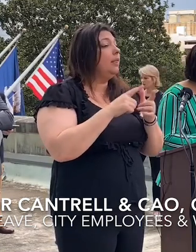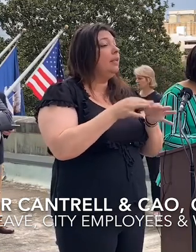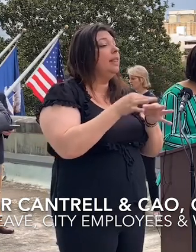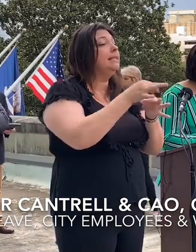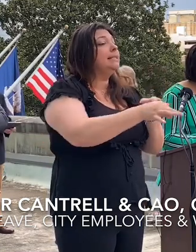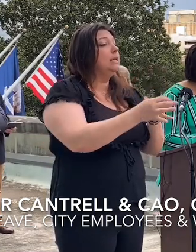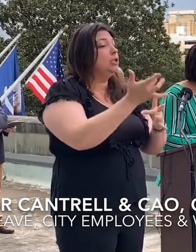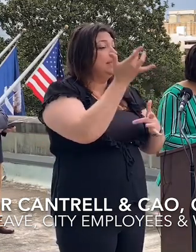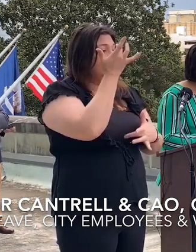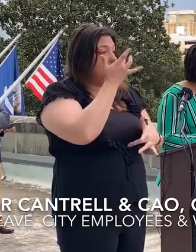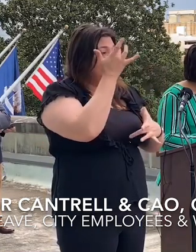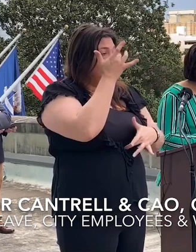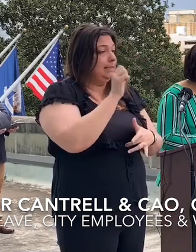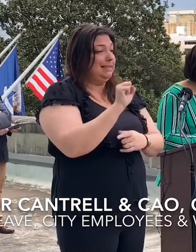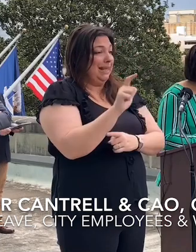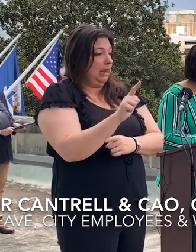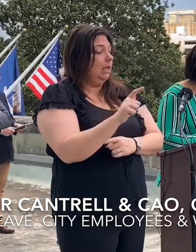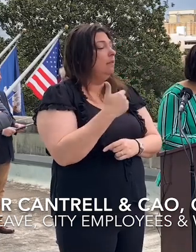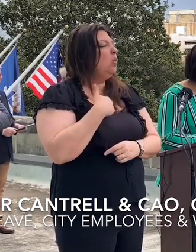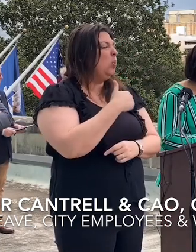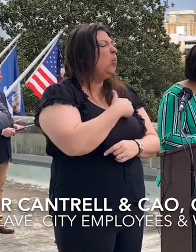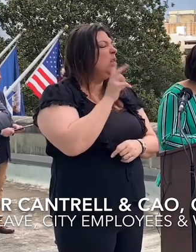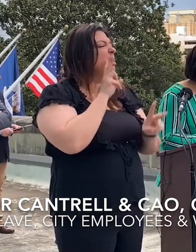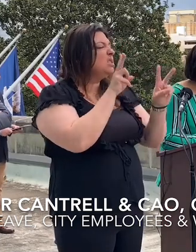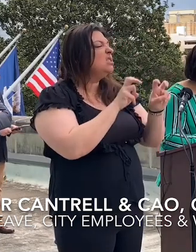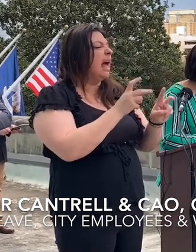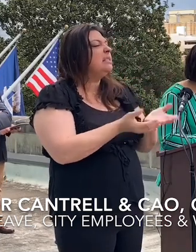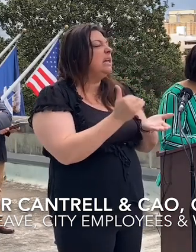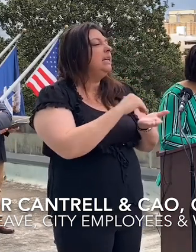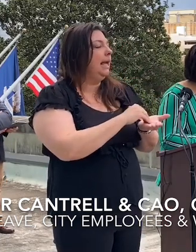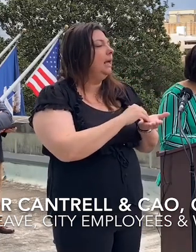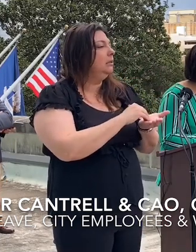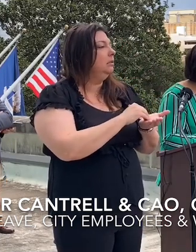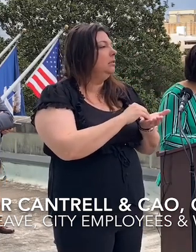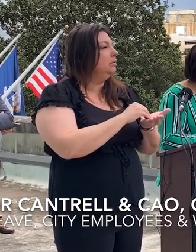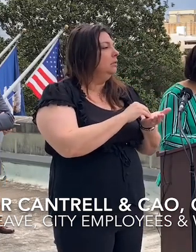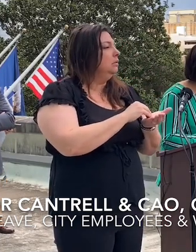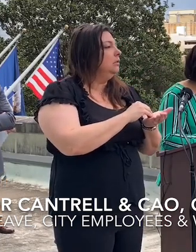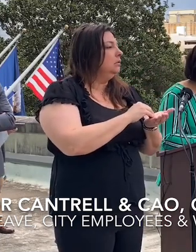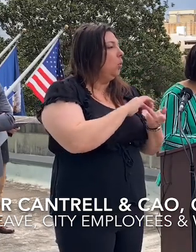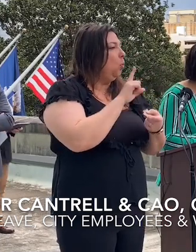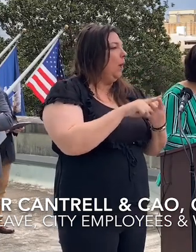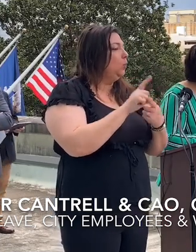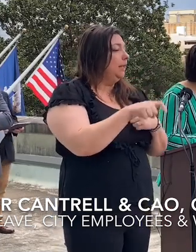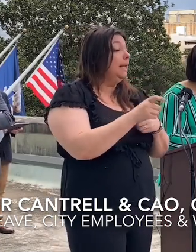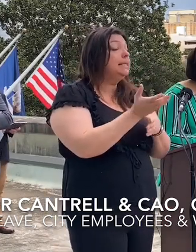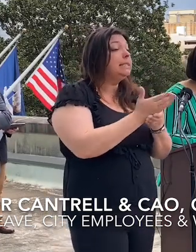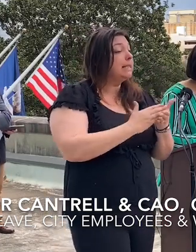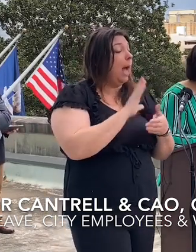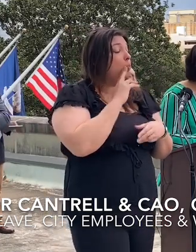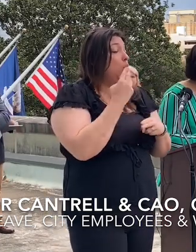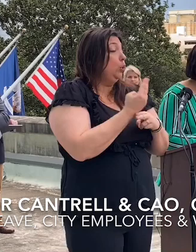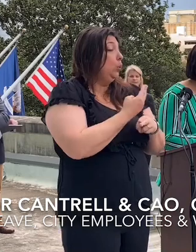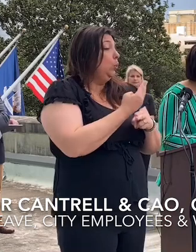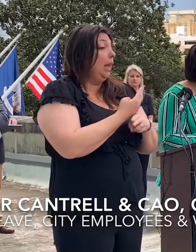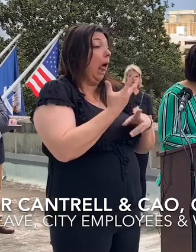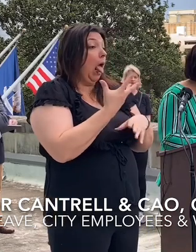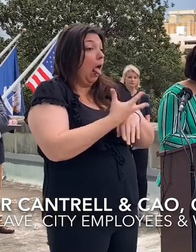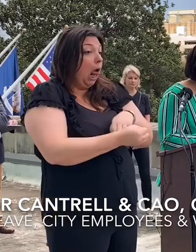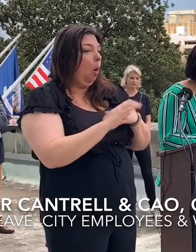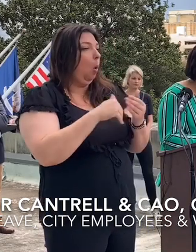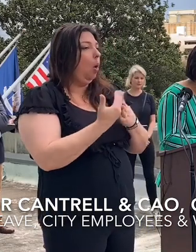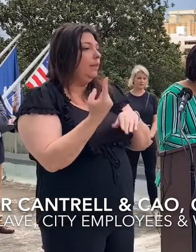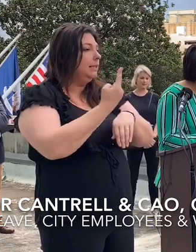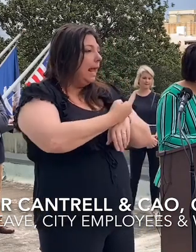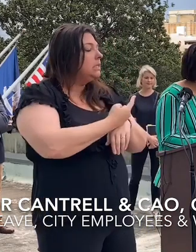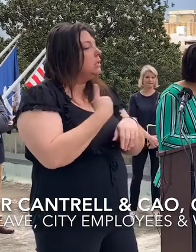sick leave, and we will assess those cases again as we need to. Some will utilize all their days, and we're wanting to